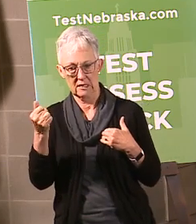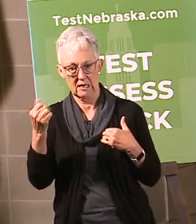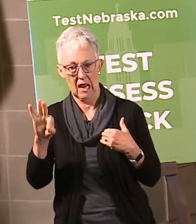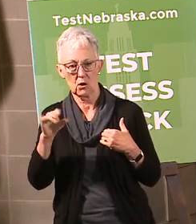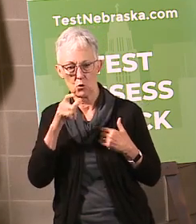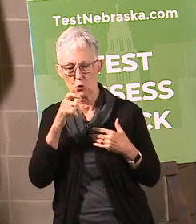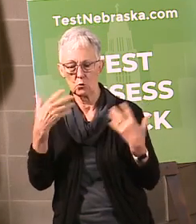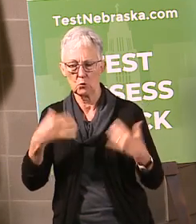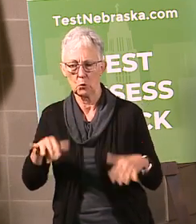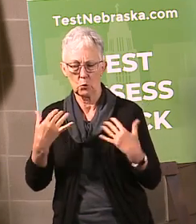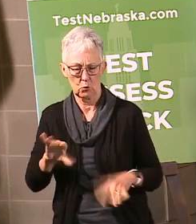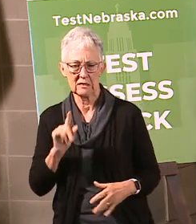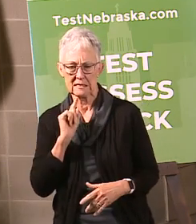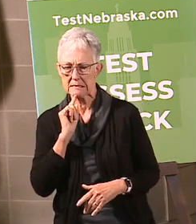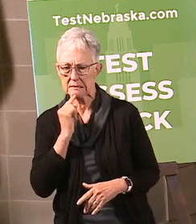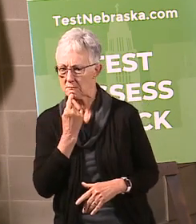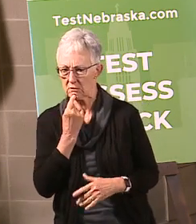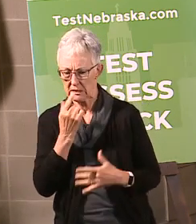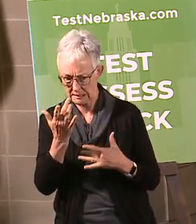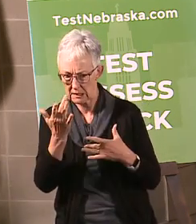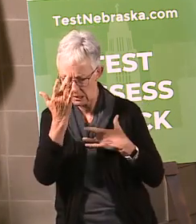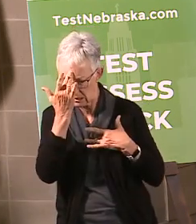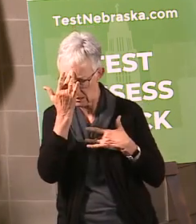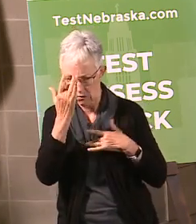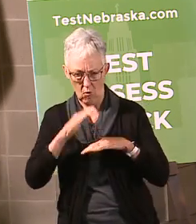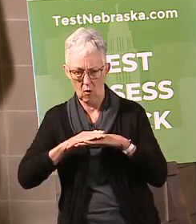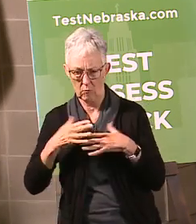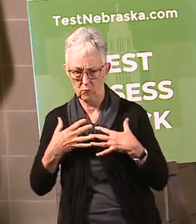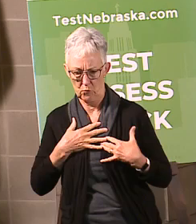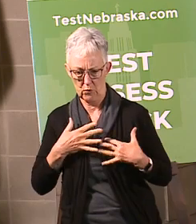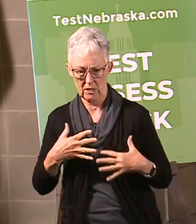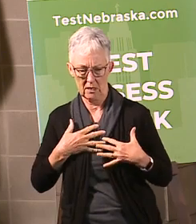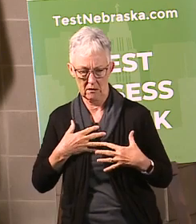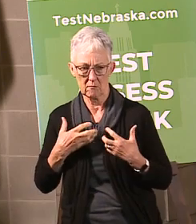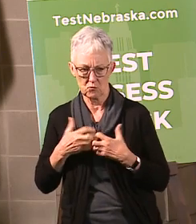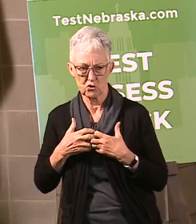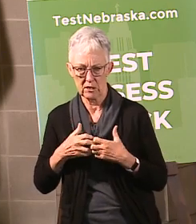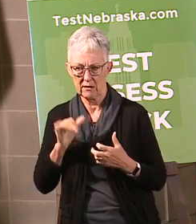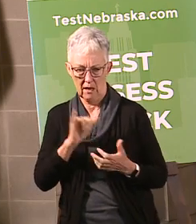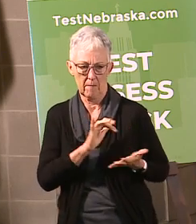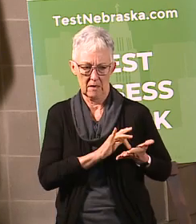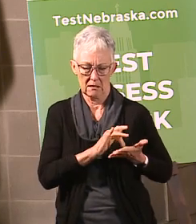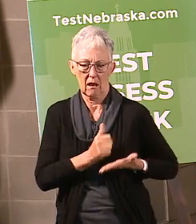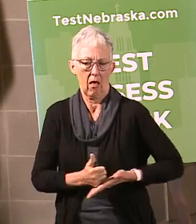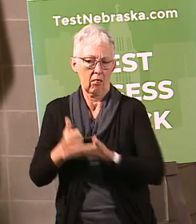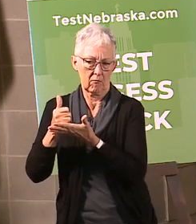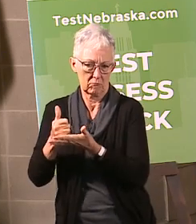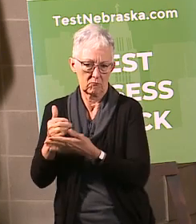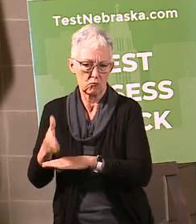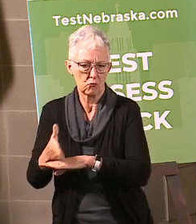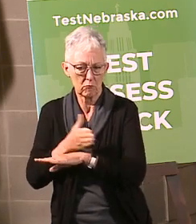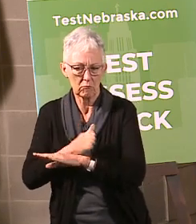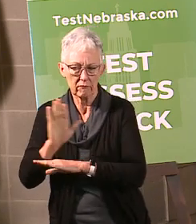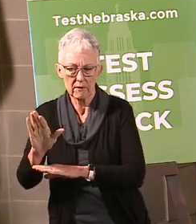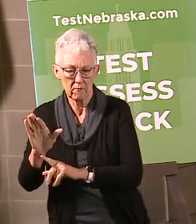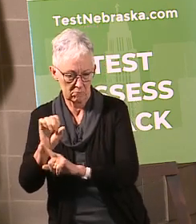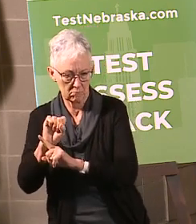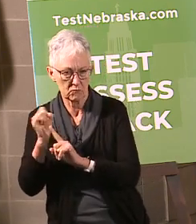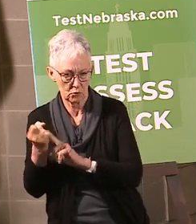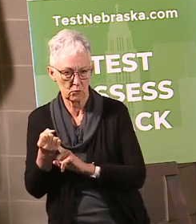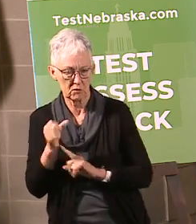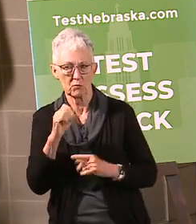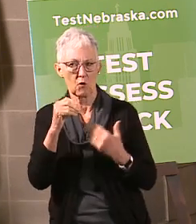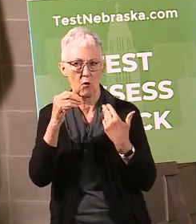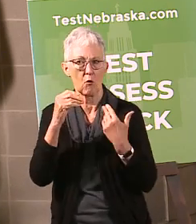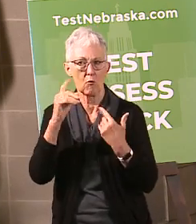impacted who are on those ventilators. But appreciate the federal government in helping get that supply to Nebraska.